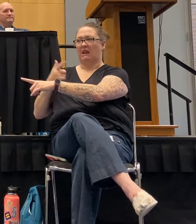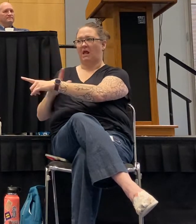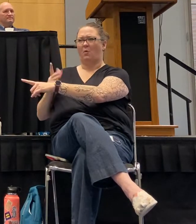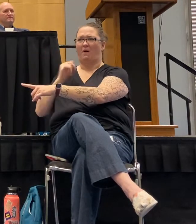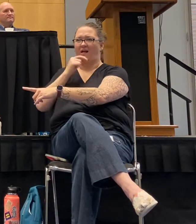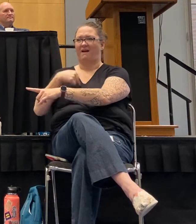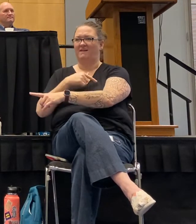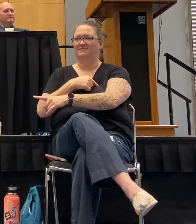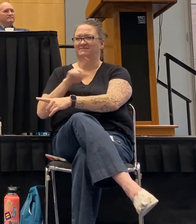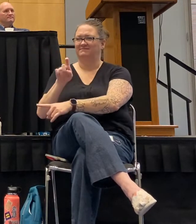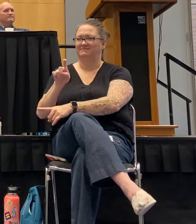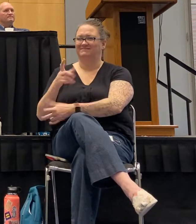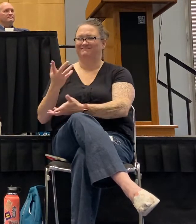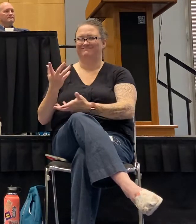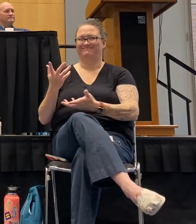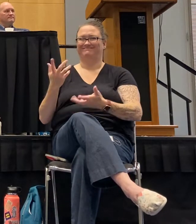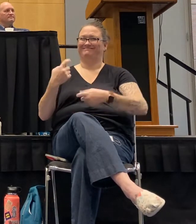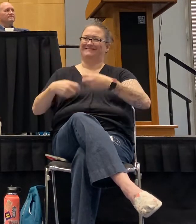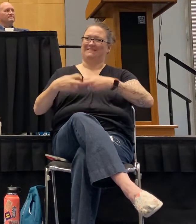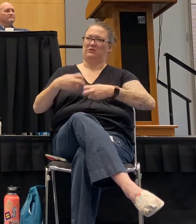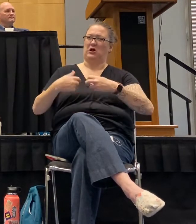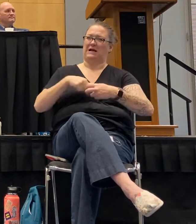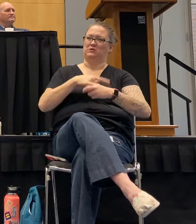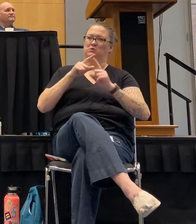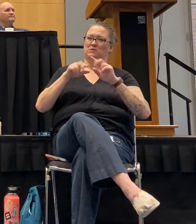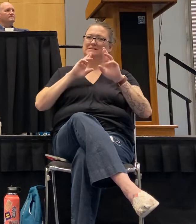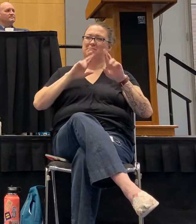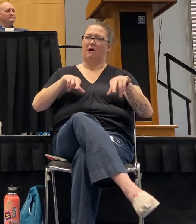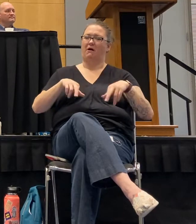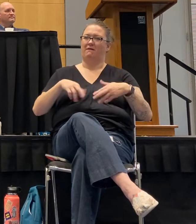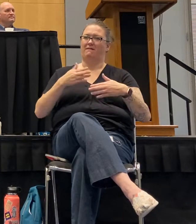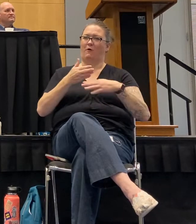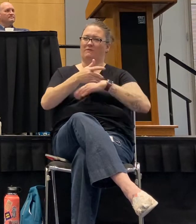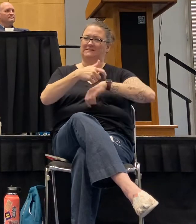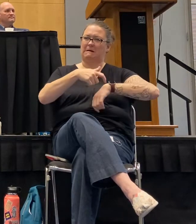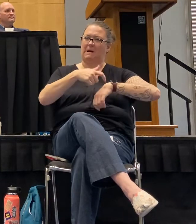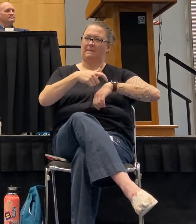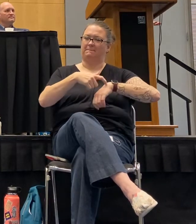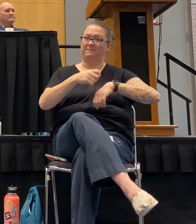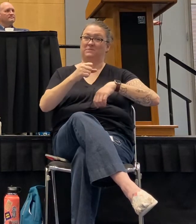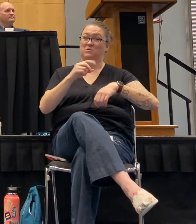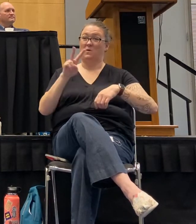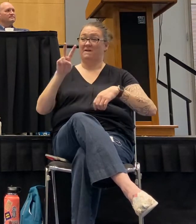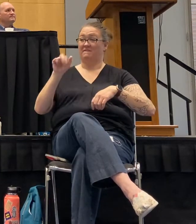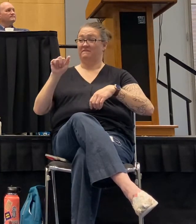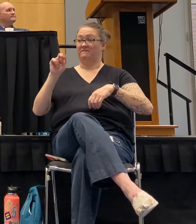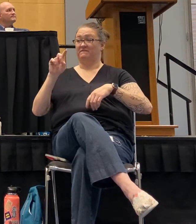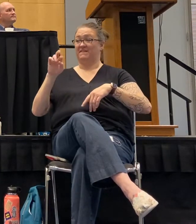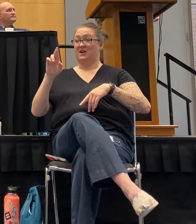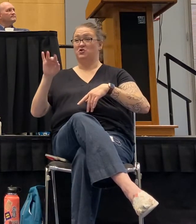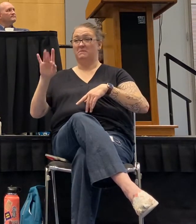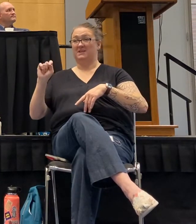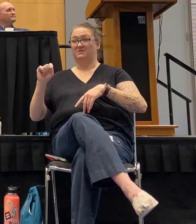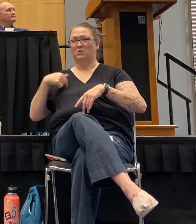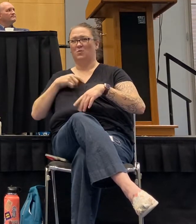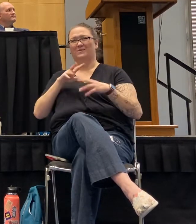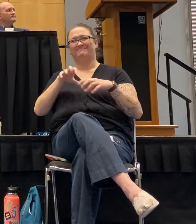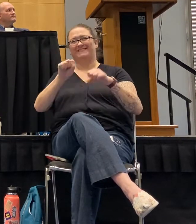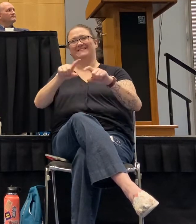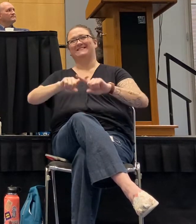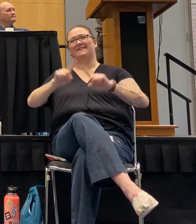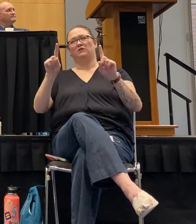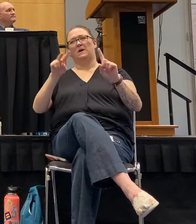It was really difficult for us to respond to over time. So at Vanderbilt, we're taking an entirely different